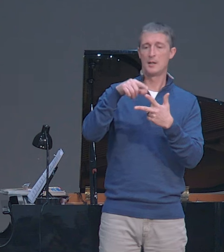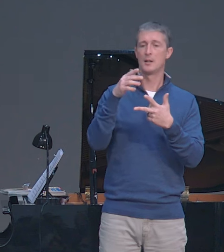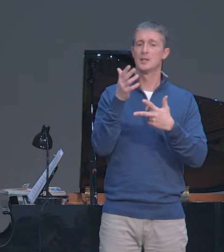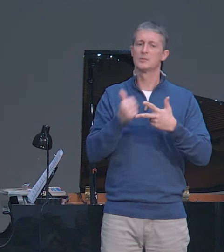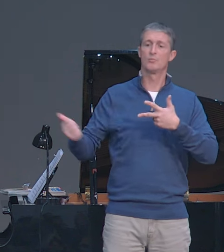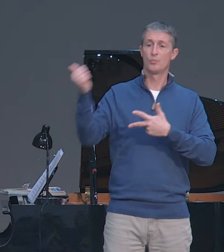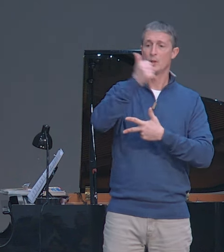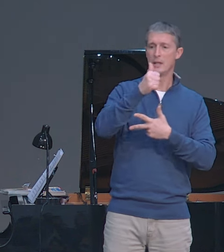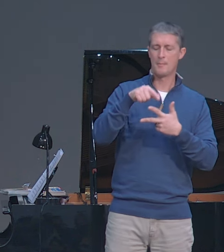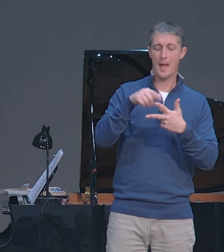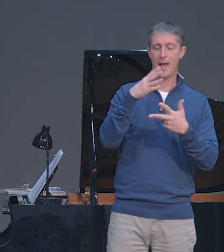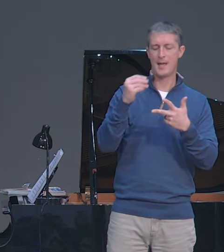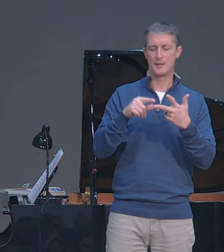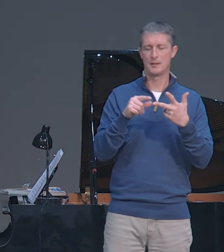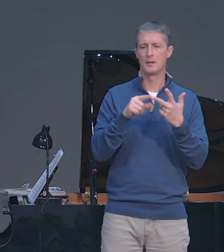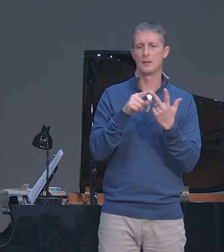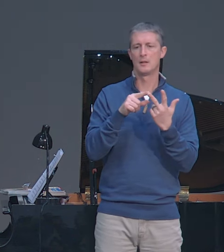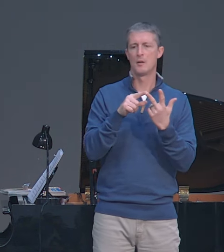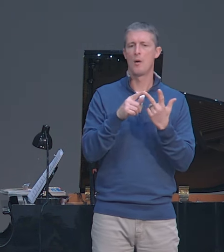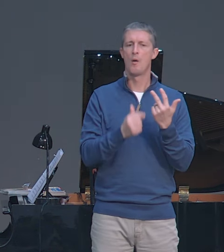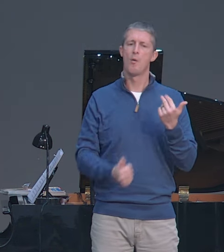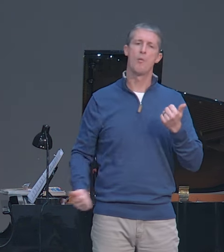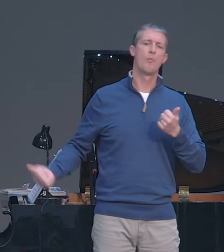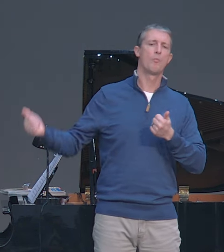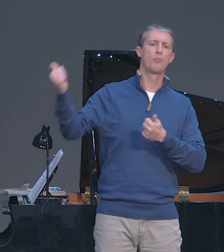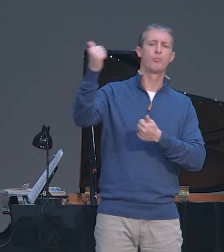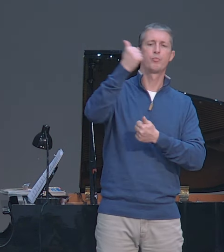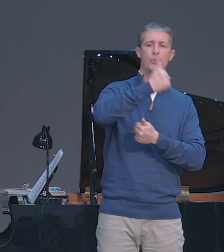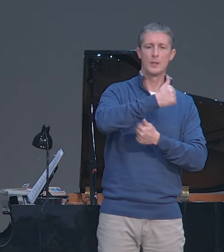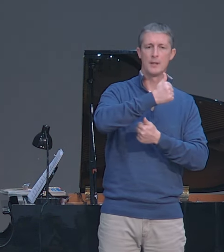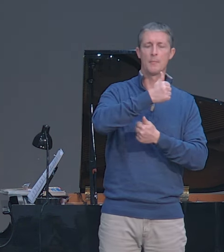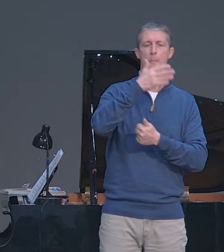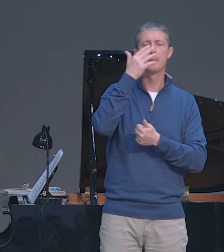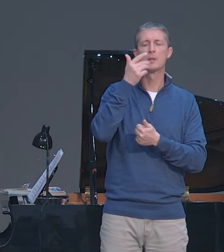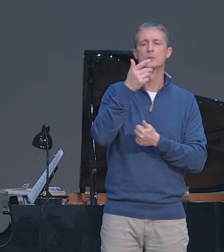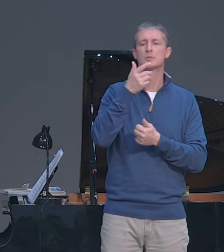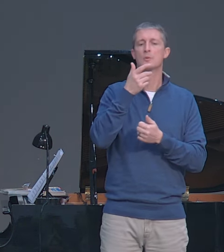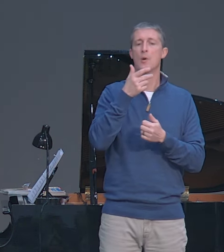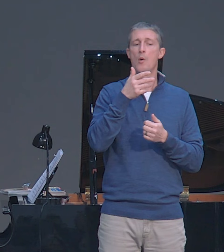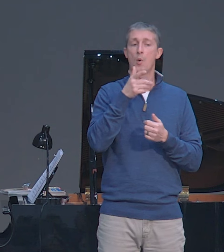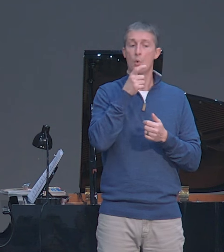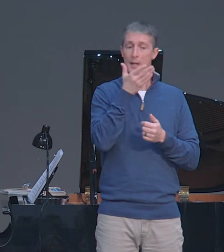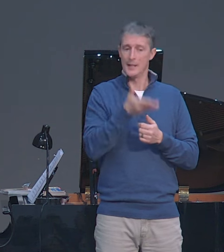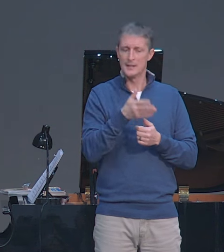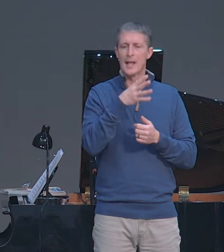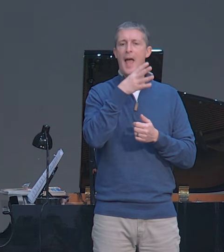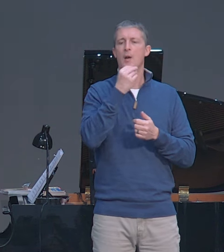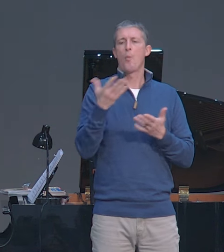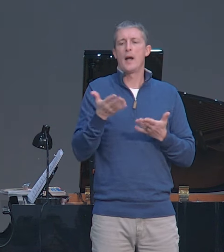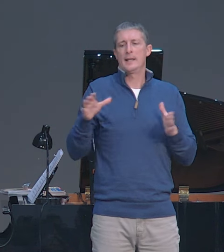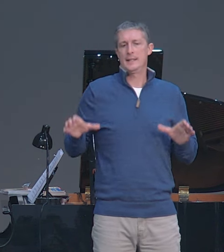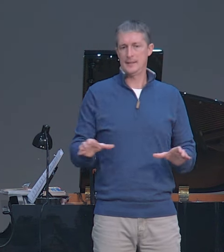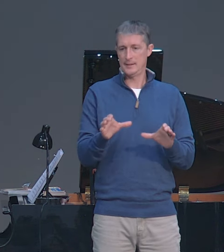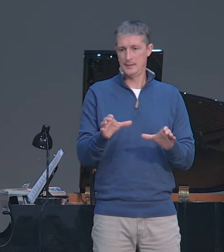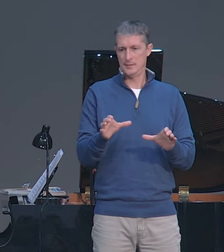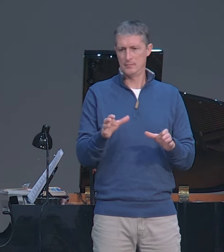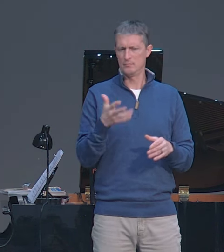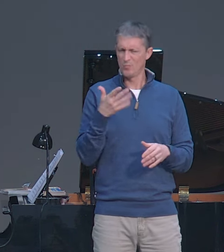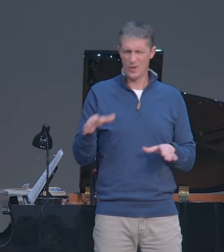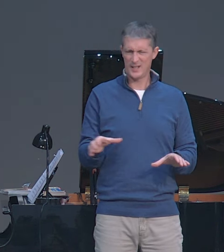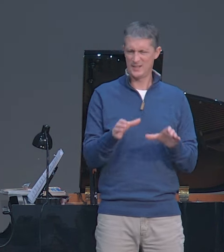supreme over all creation because of what he did as God. And what did Jesus